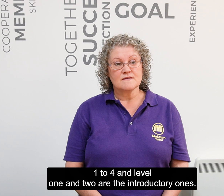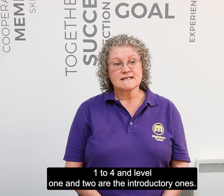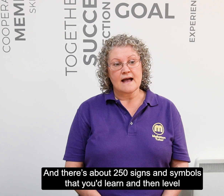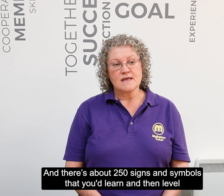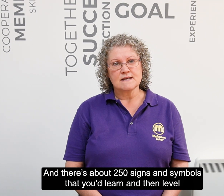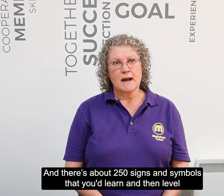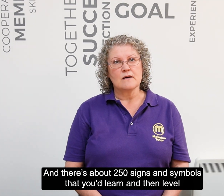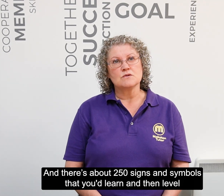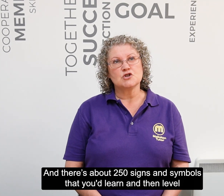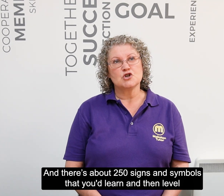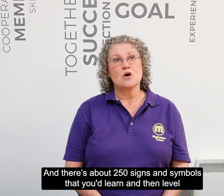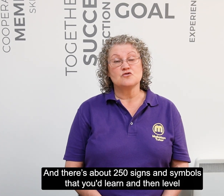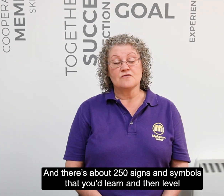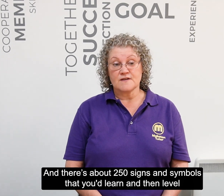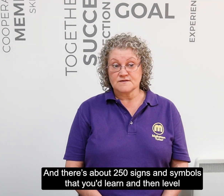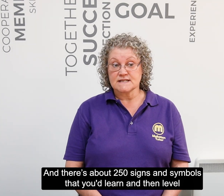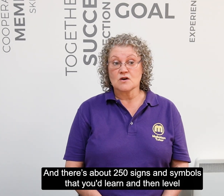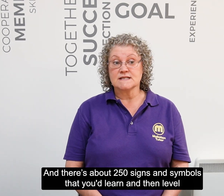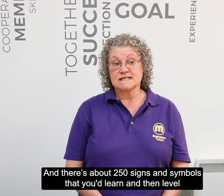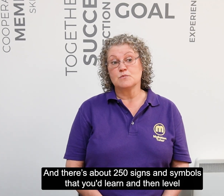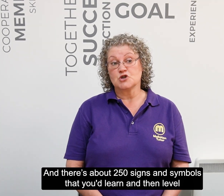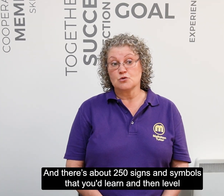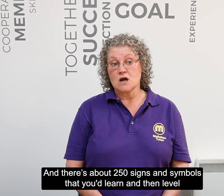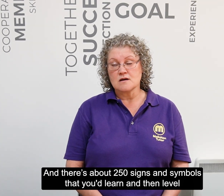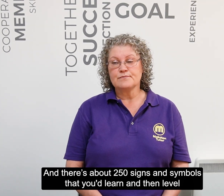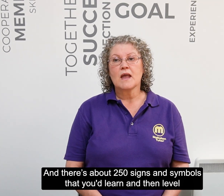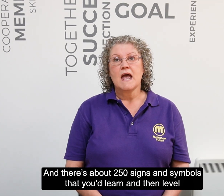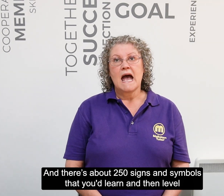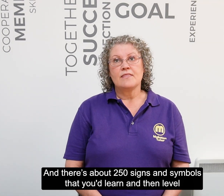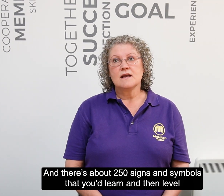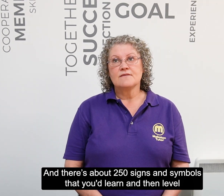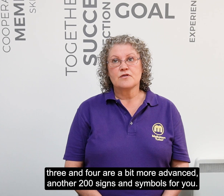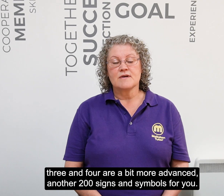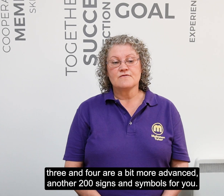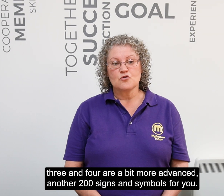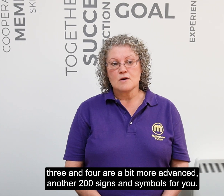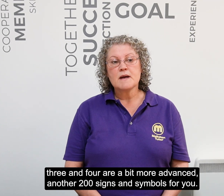ones, and there's about 250 signs and symbols that you'd learn. And then level 3 and 4 are a bit more